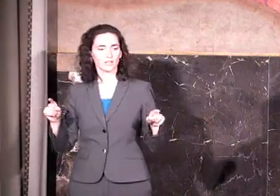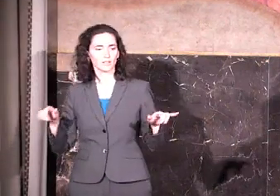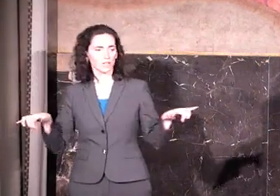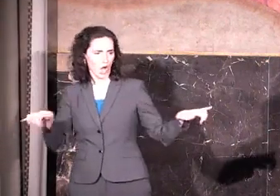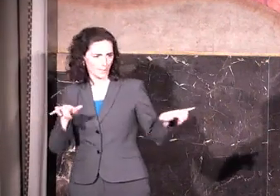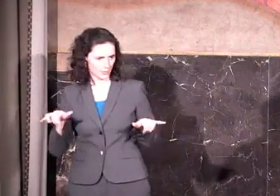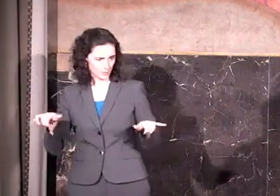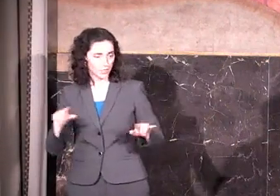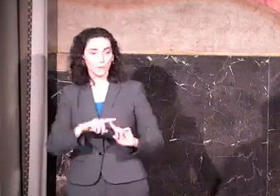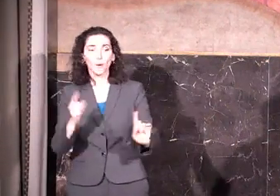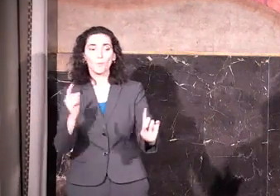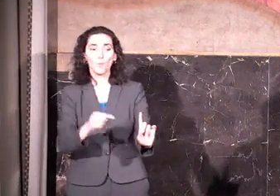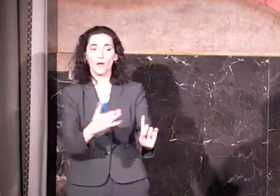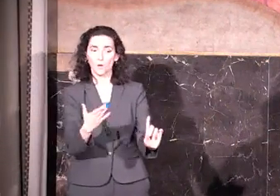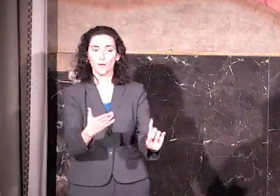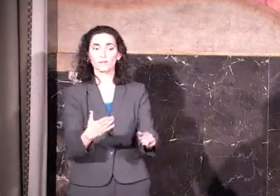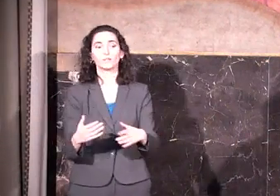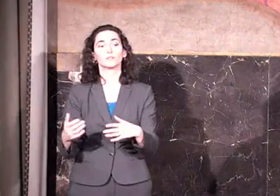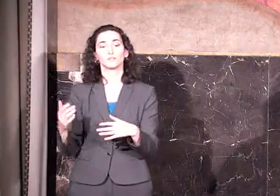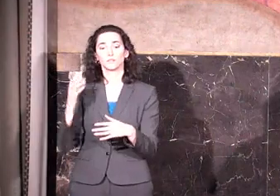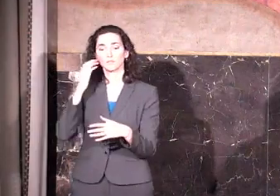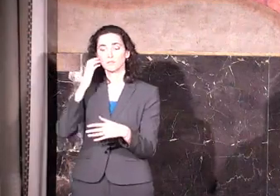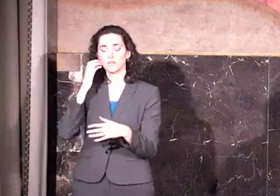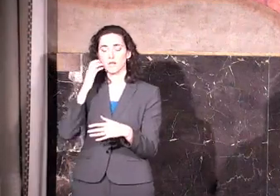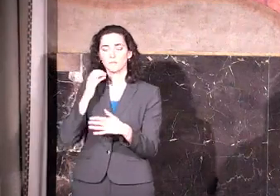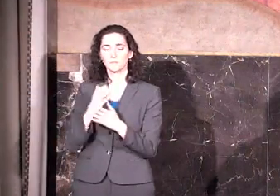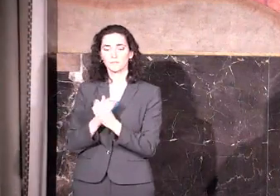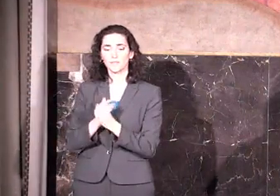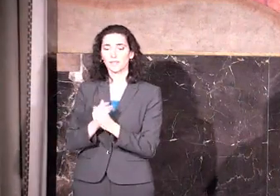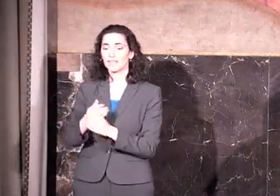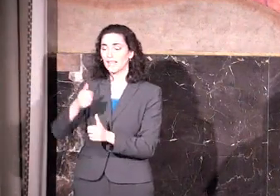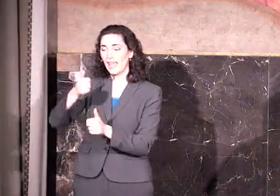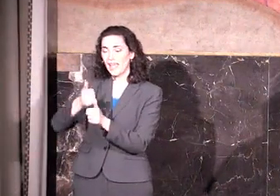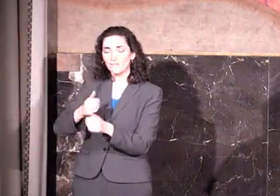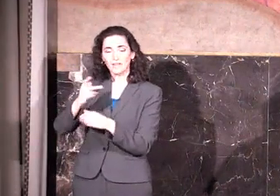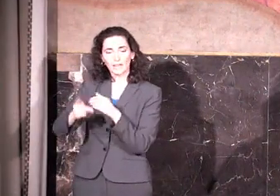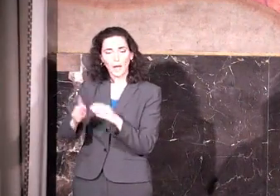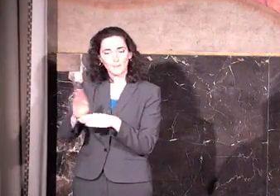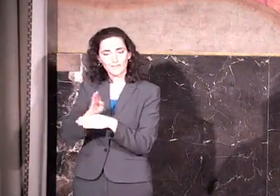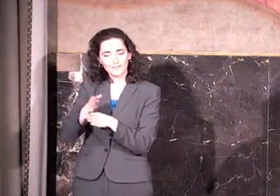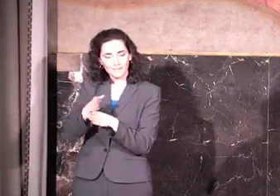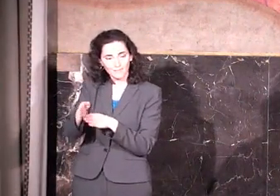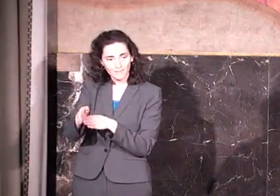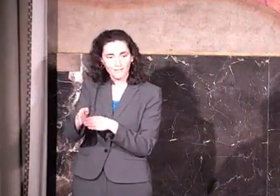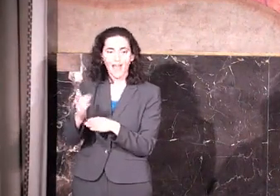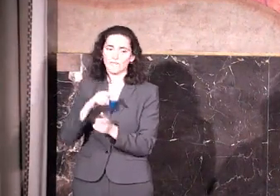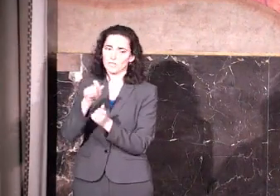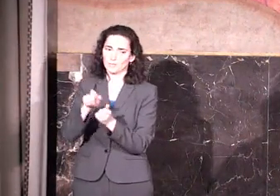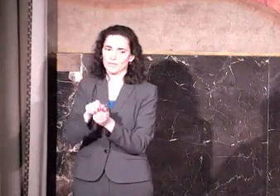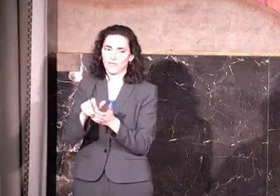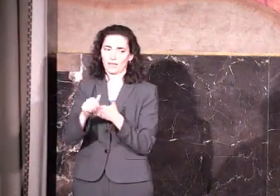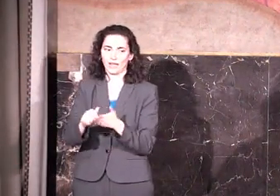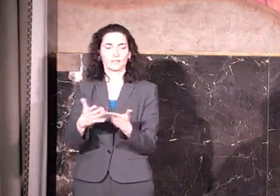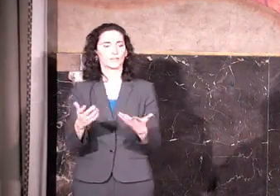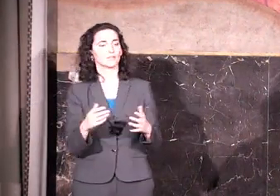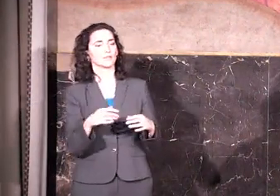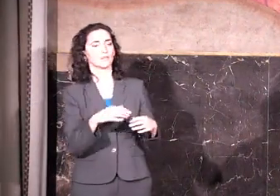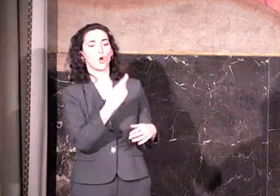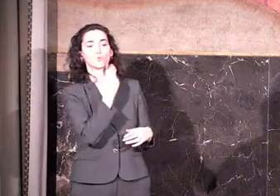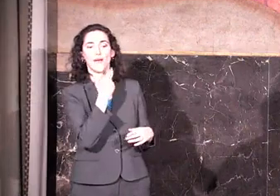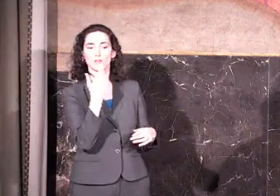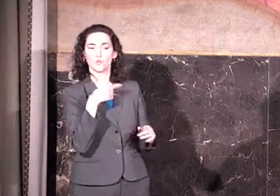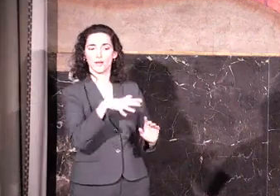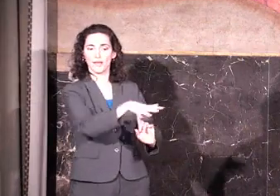but to your point, there's specific guidance to just about every type of occupancy. Obviously, a restaurant environment has a different